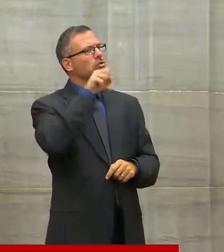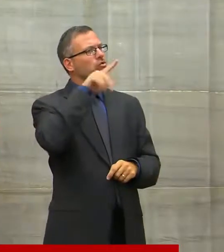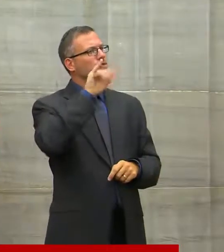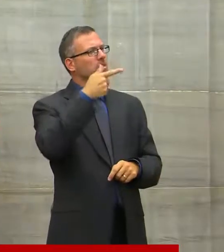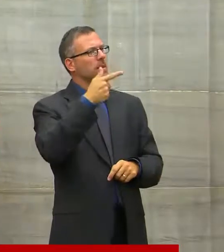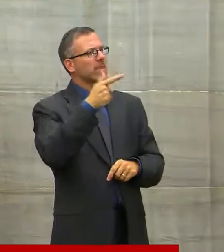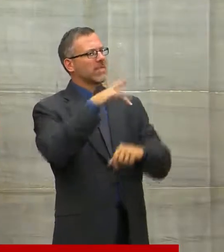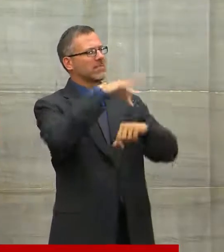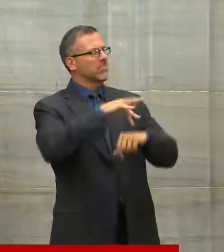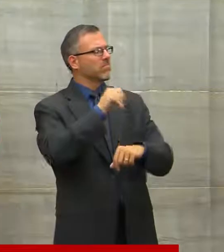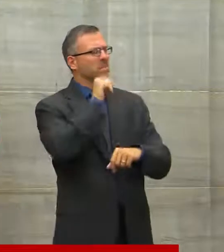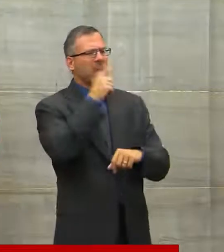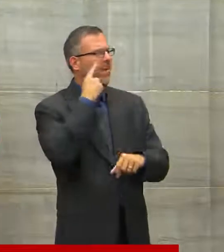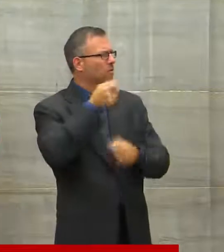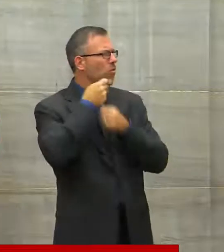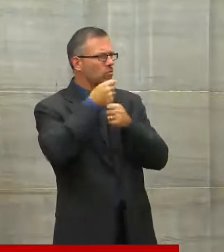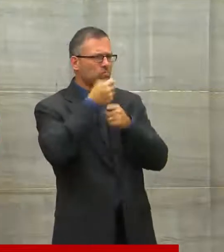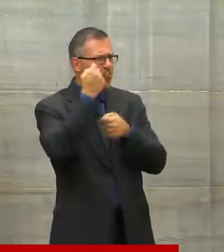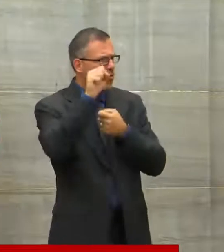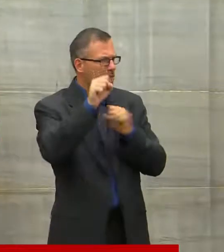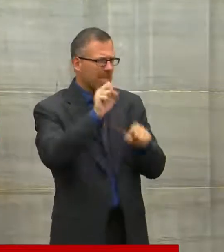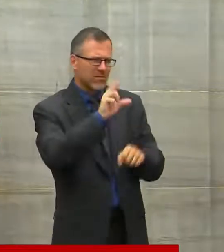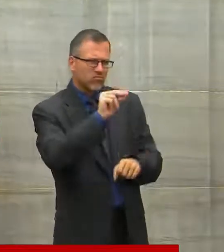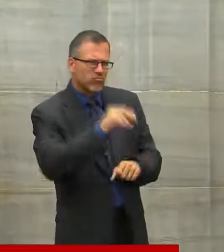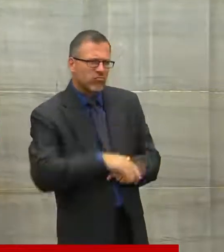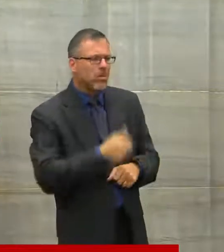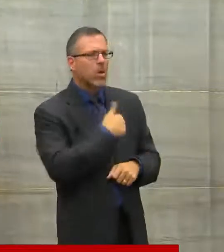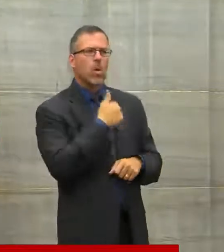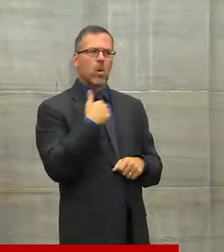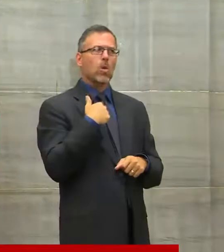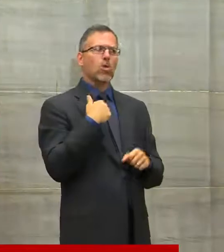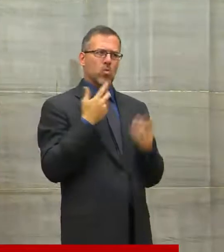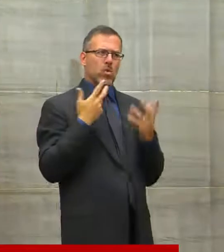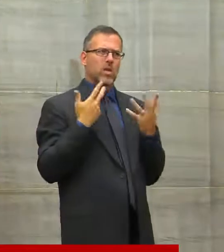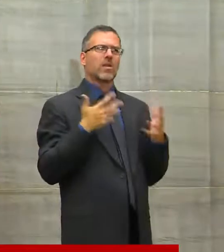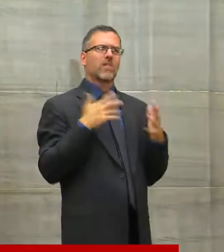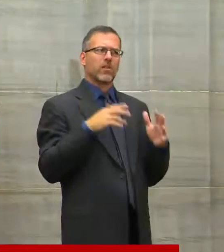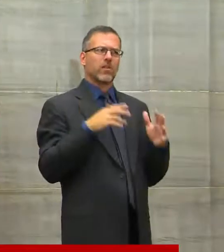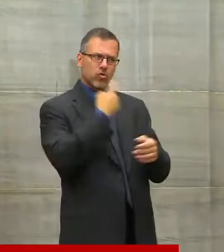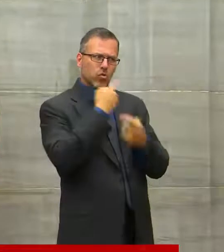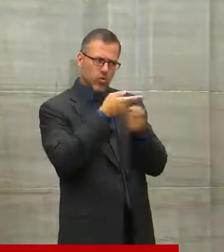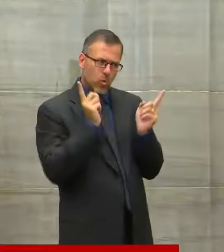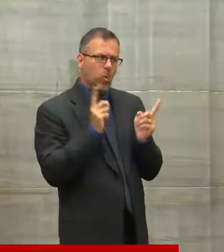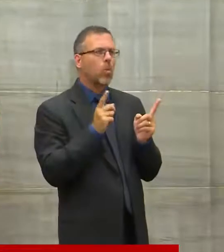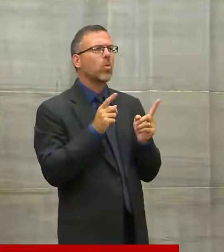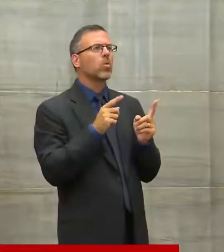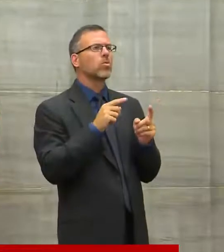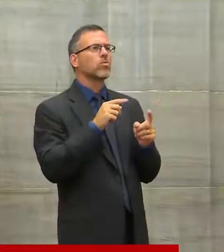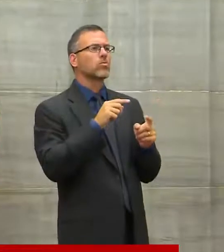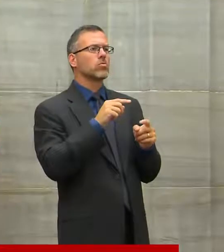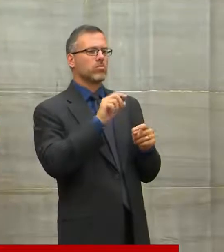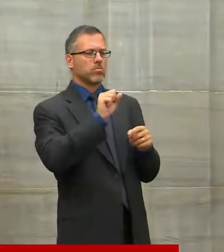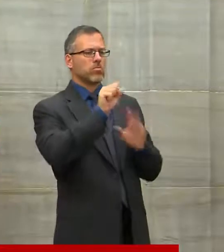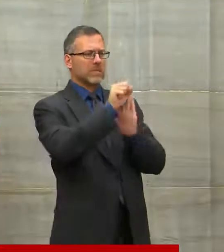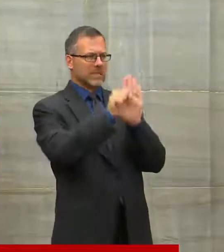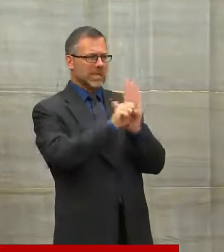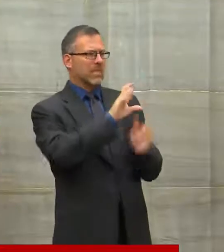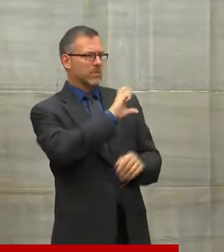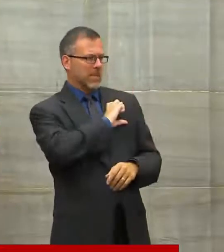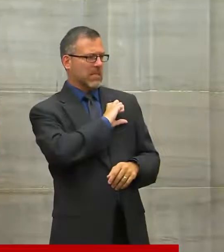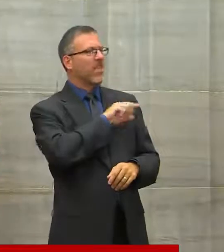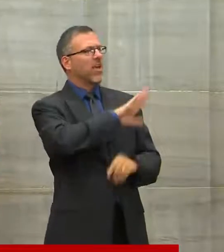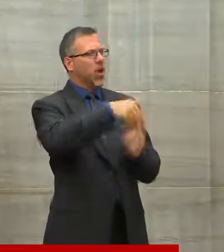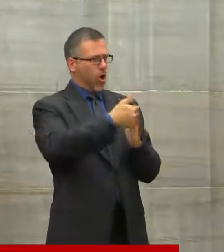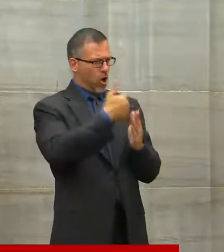for protesting. We have charged our troopers from day one that we support every individual's right, constitutional right